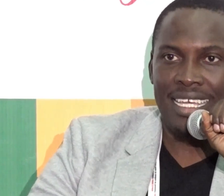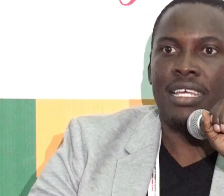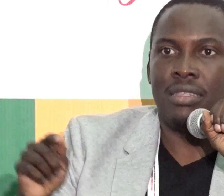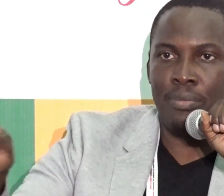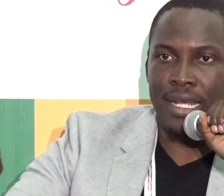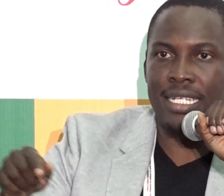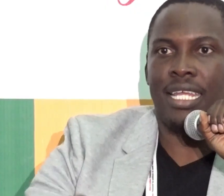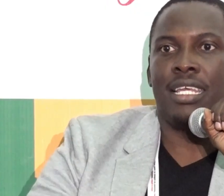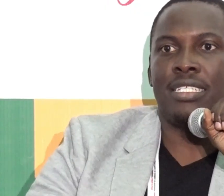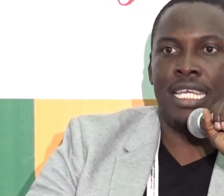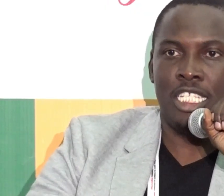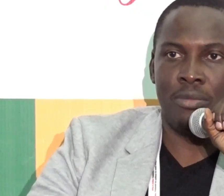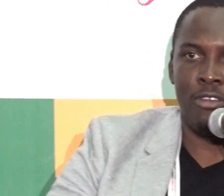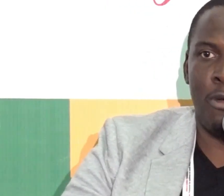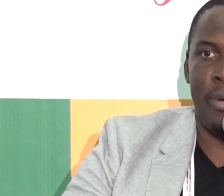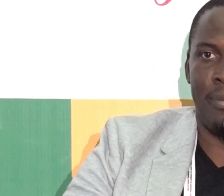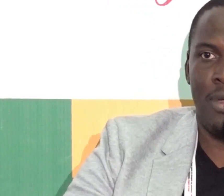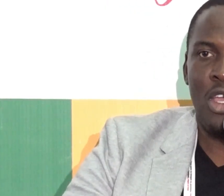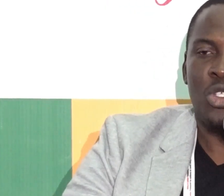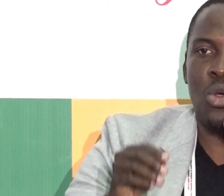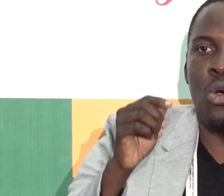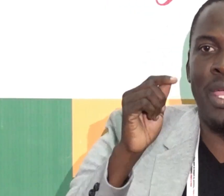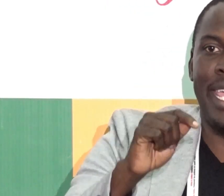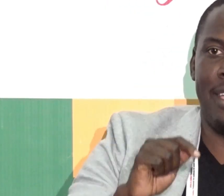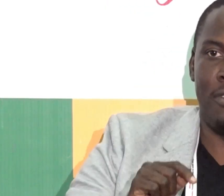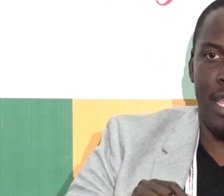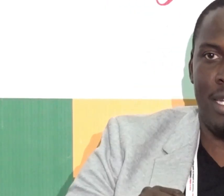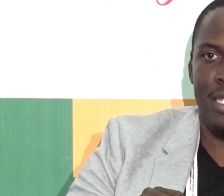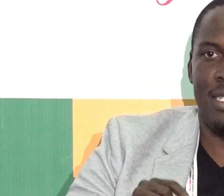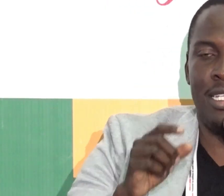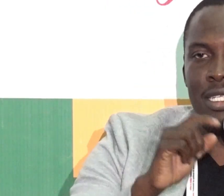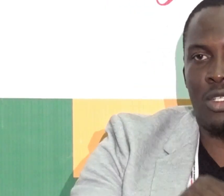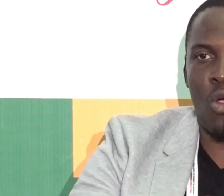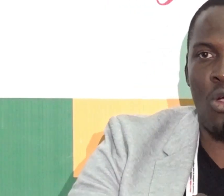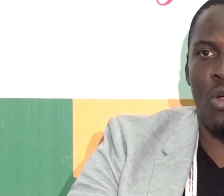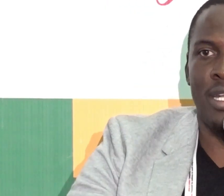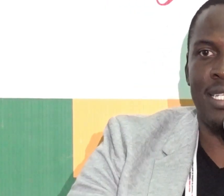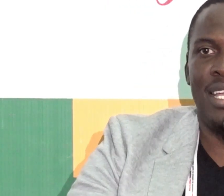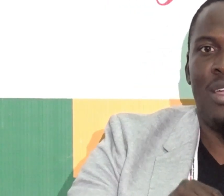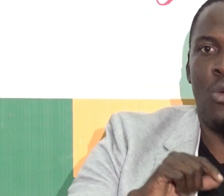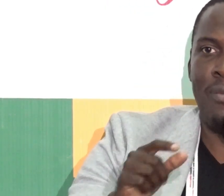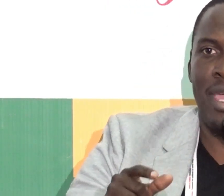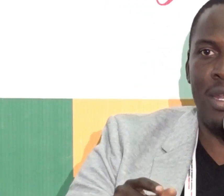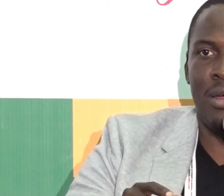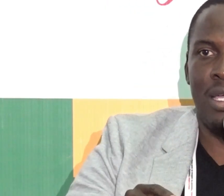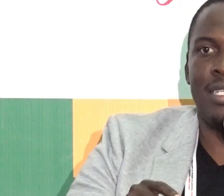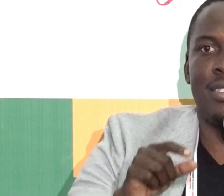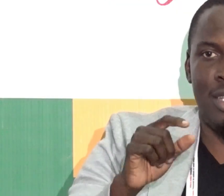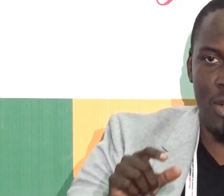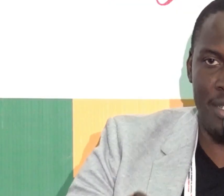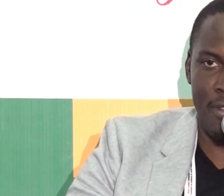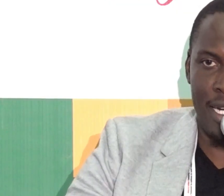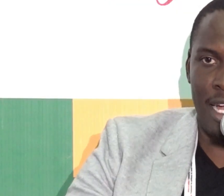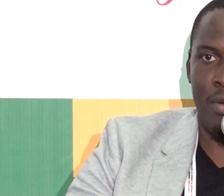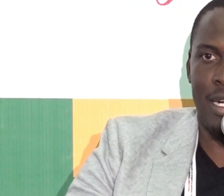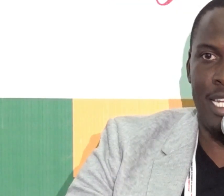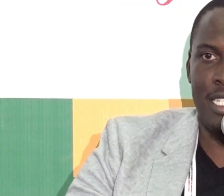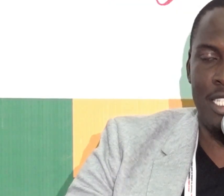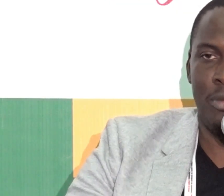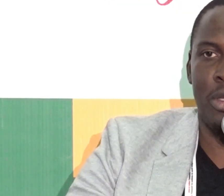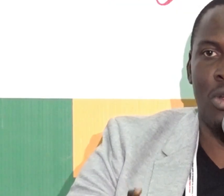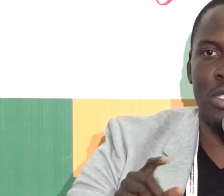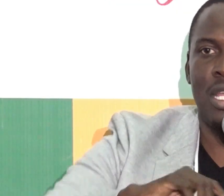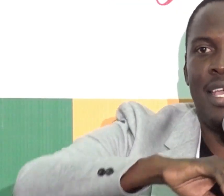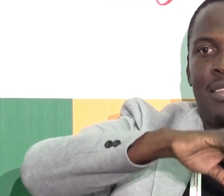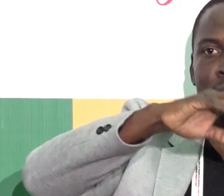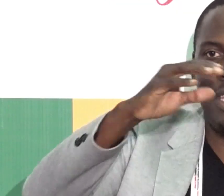diagnosed, the partner is eligible for PrEP. So we have had in this cohort women in serodifferent